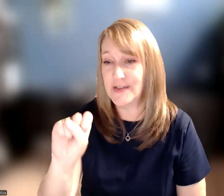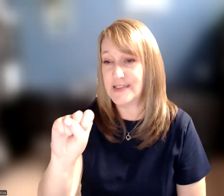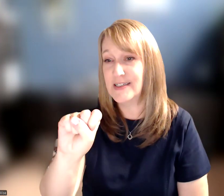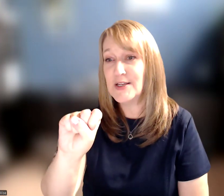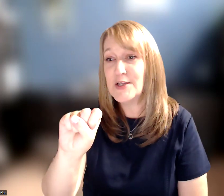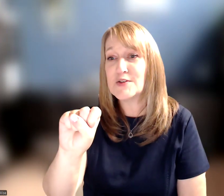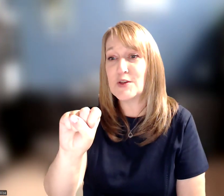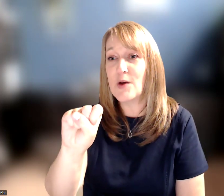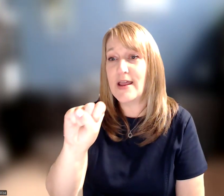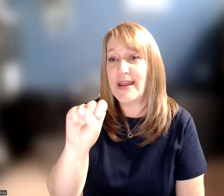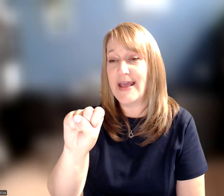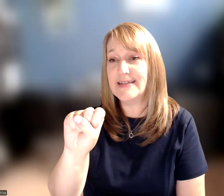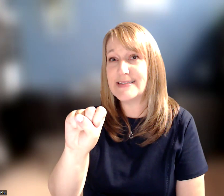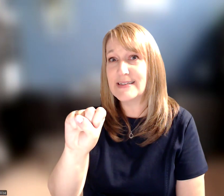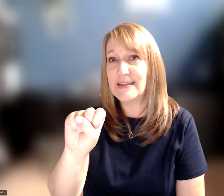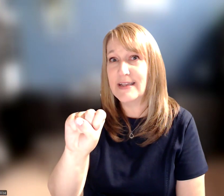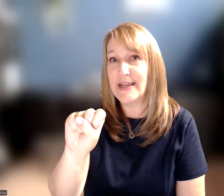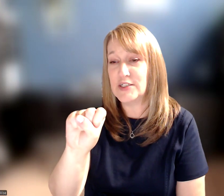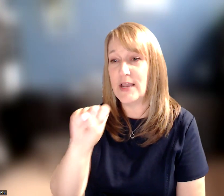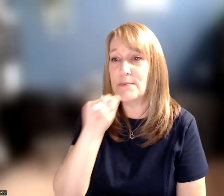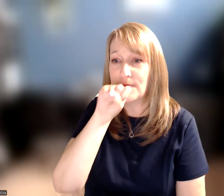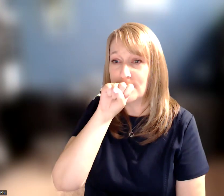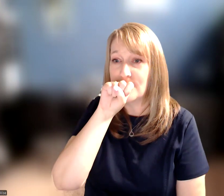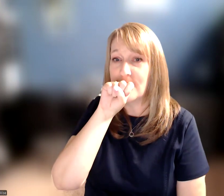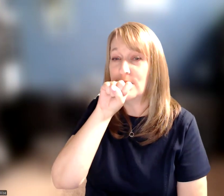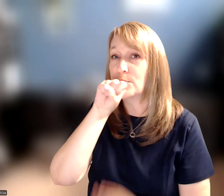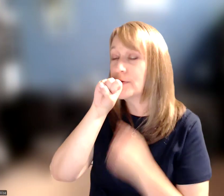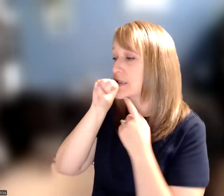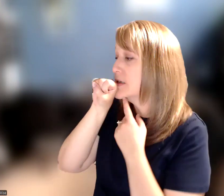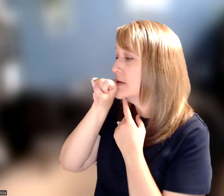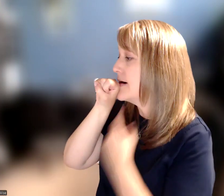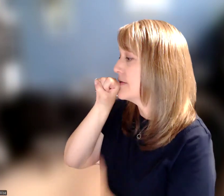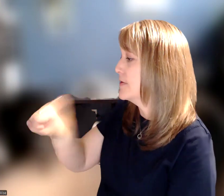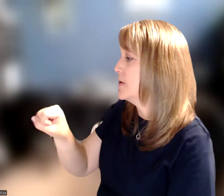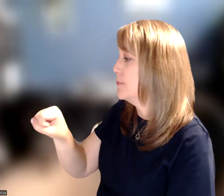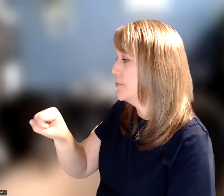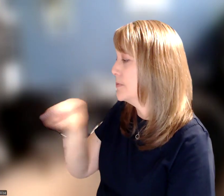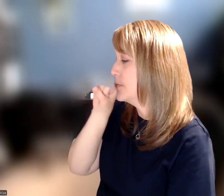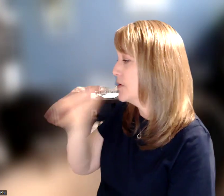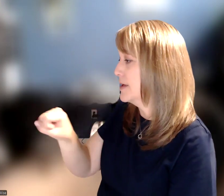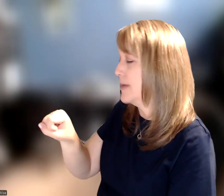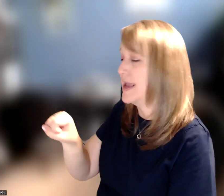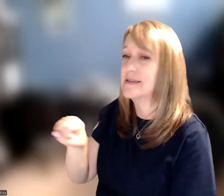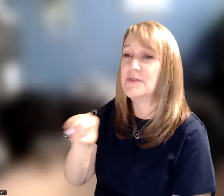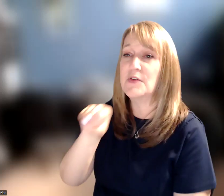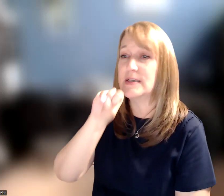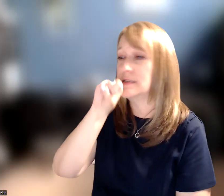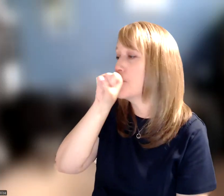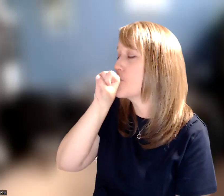fist. So you want an S handshape, and you bring it to your mouth, and then you pull it away as if you've kissed it.